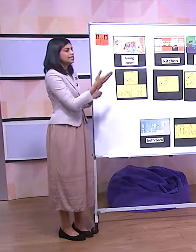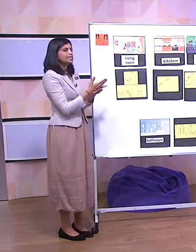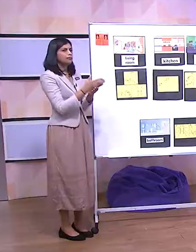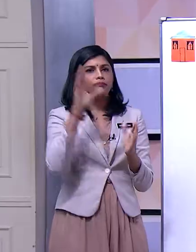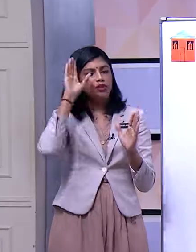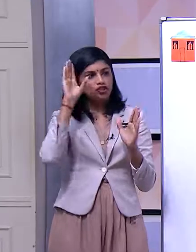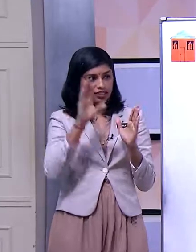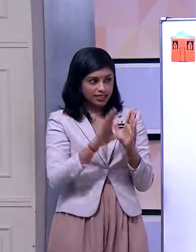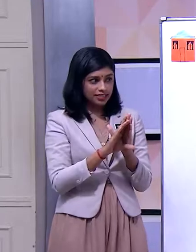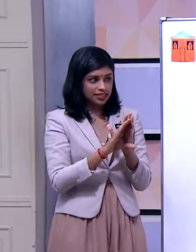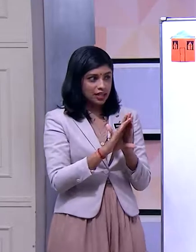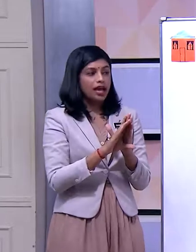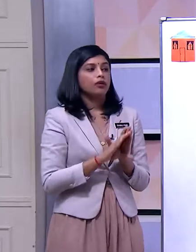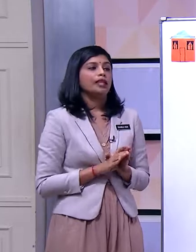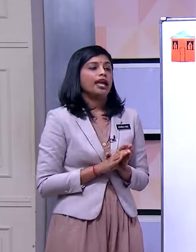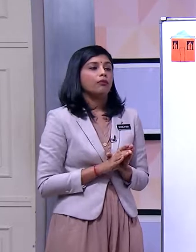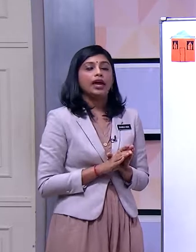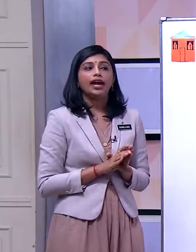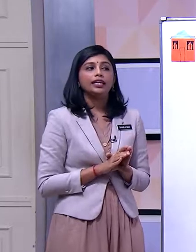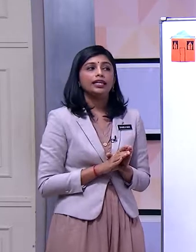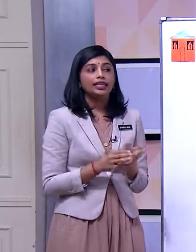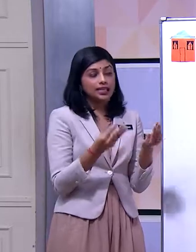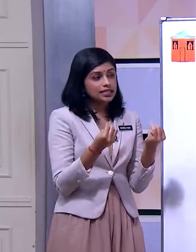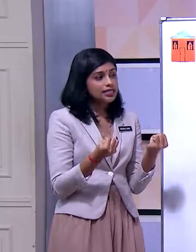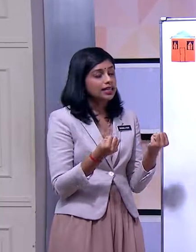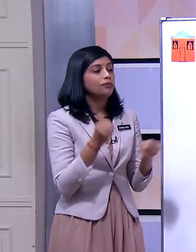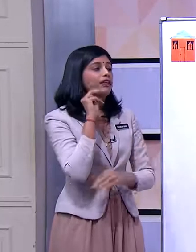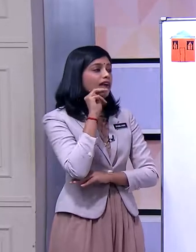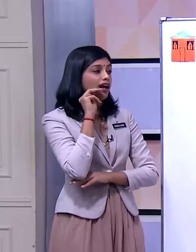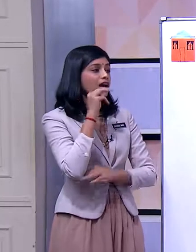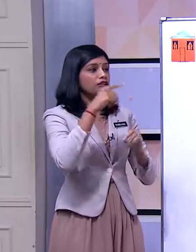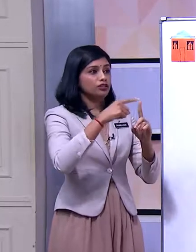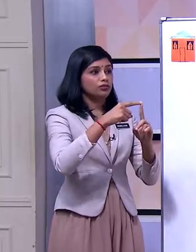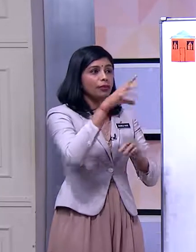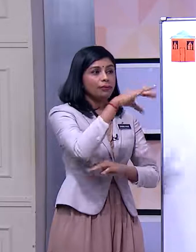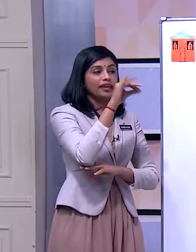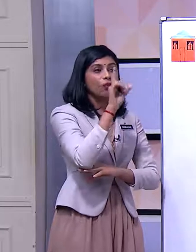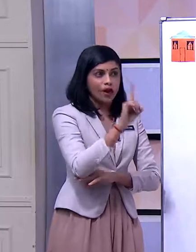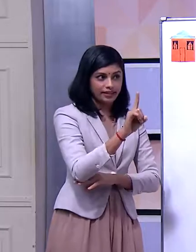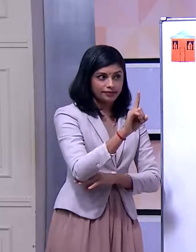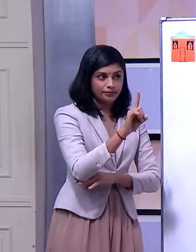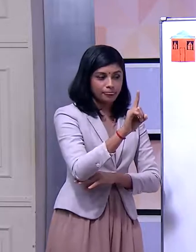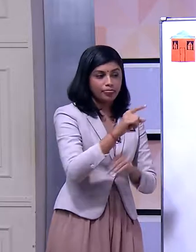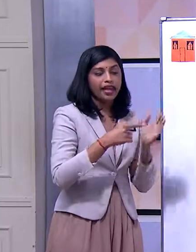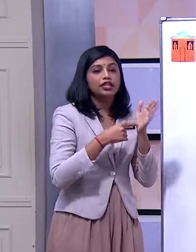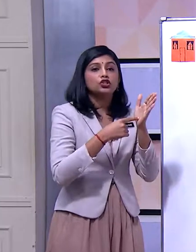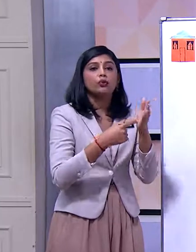some pictures there where I need Mira to pick one and show it